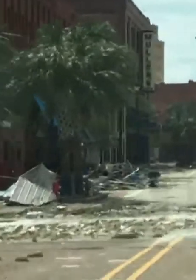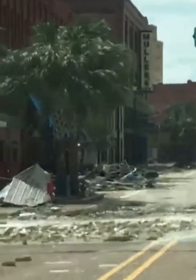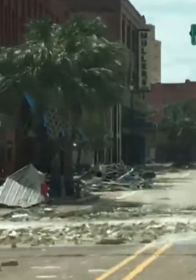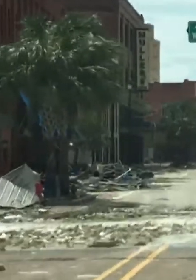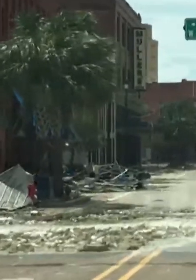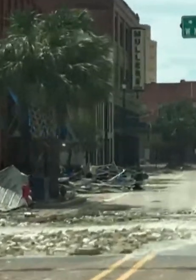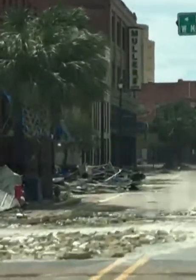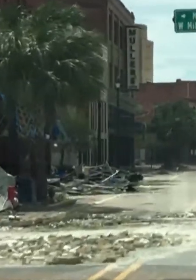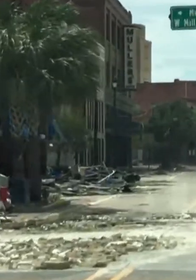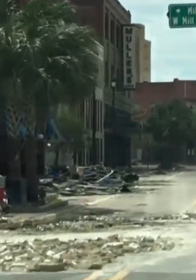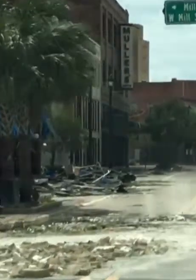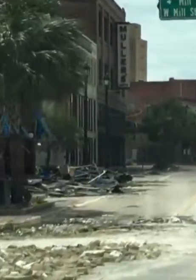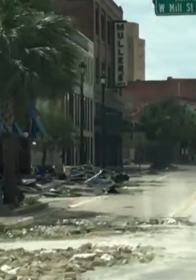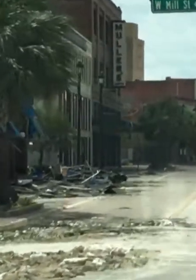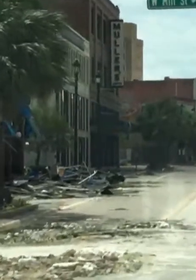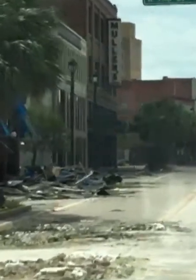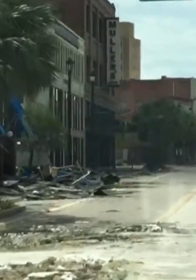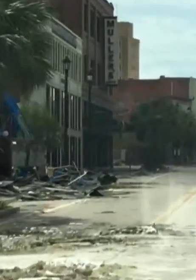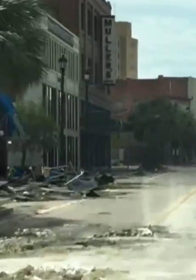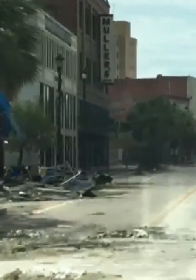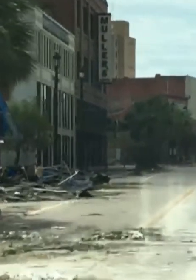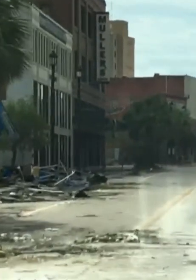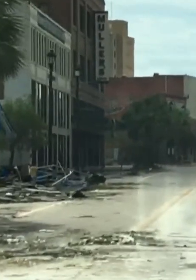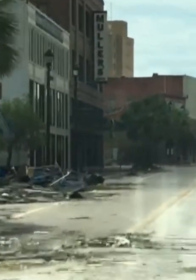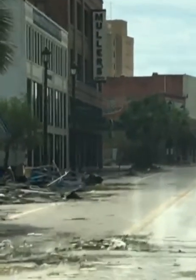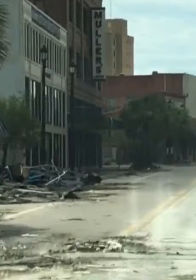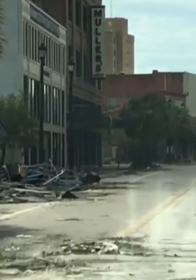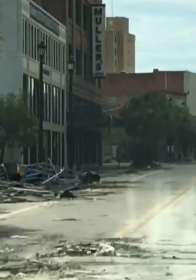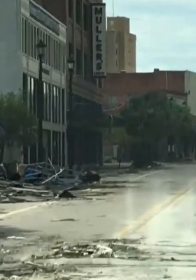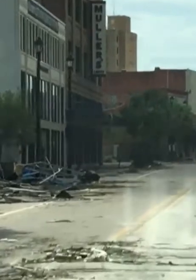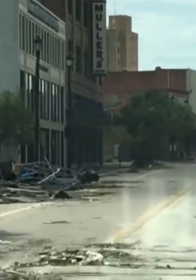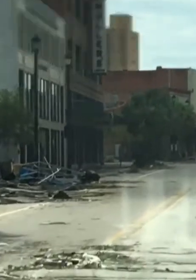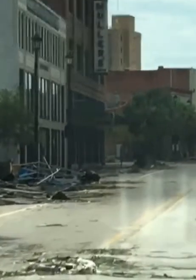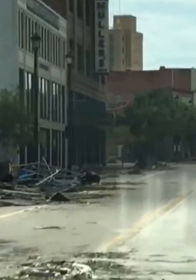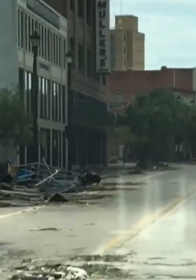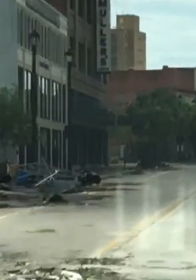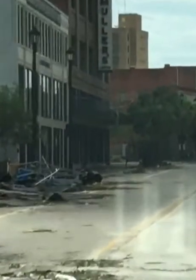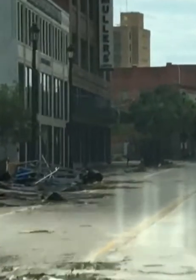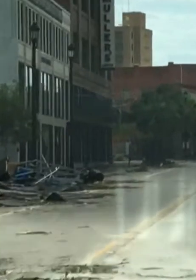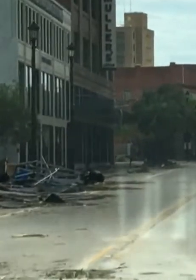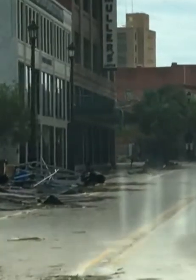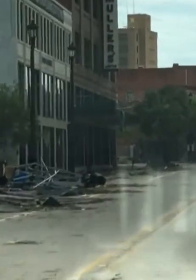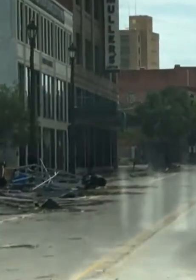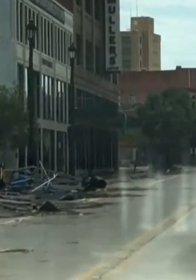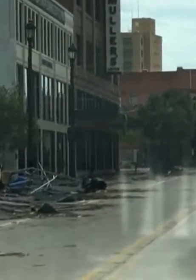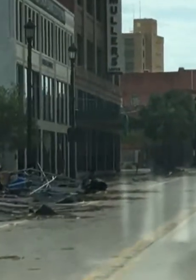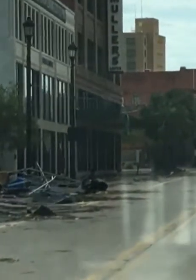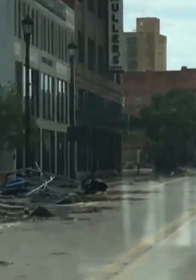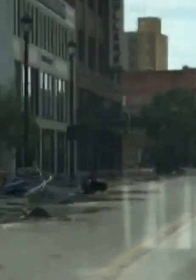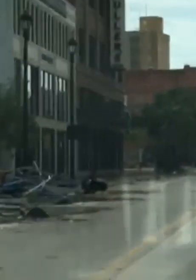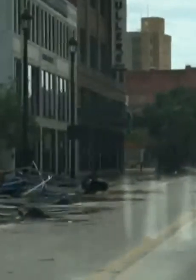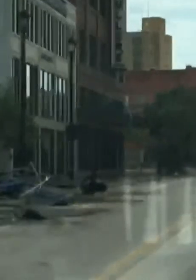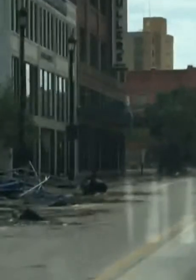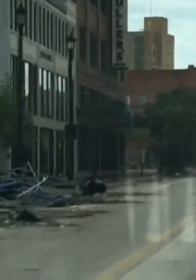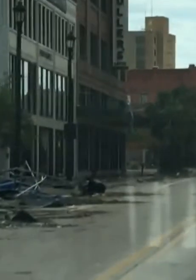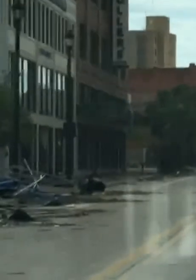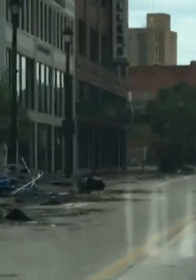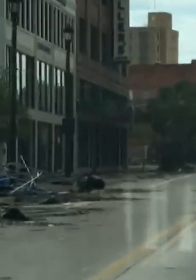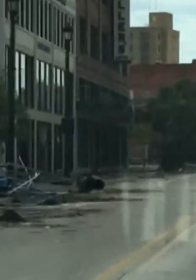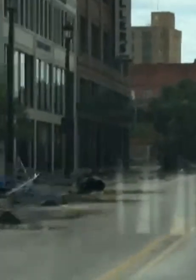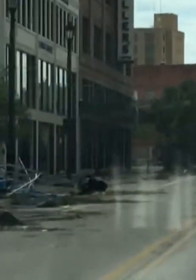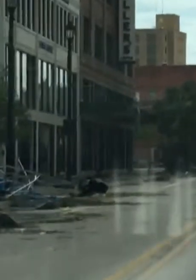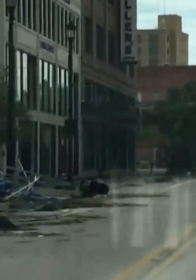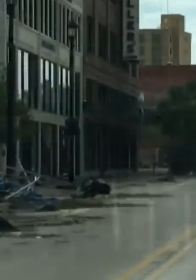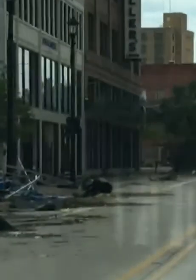City Hall is located here, and to our right we see that large building again that has so many windows just blasted through by the